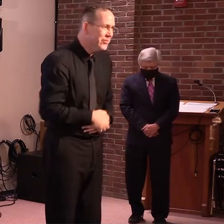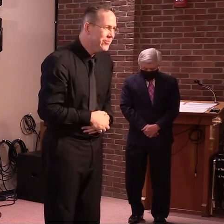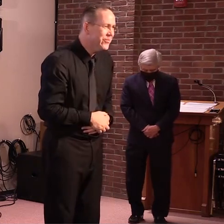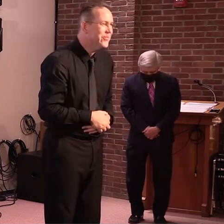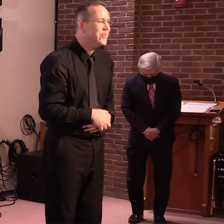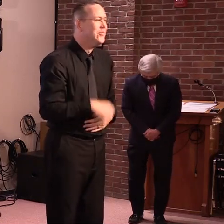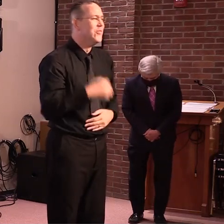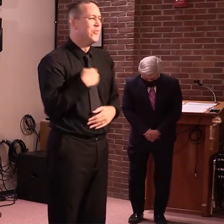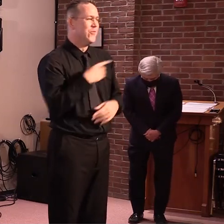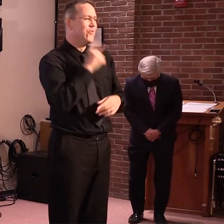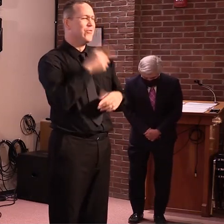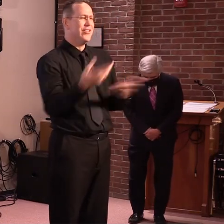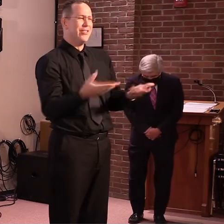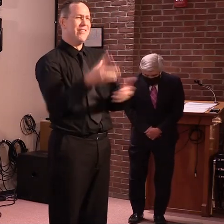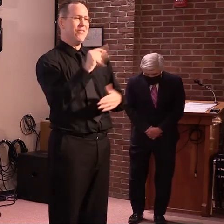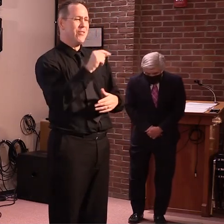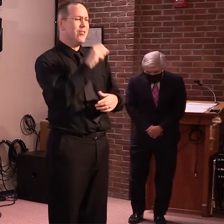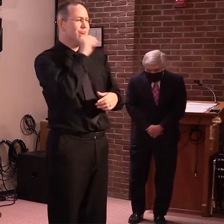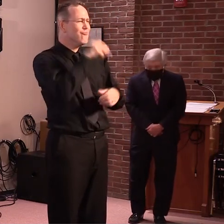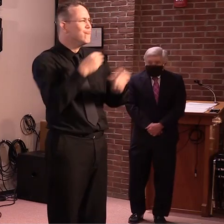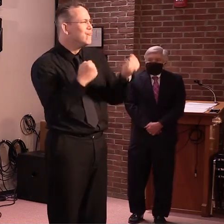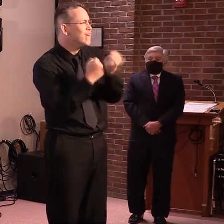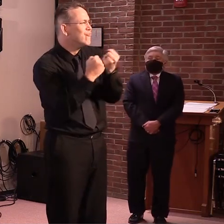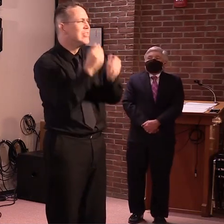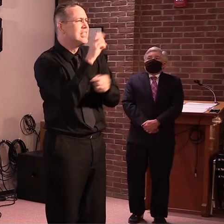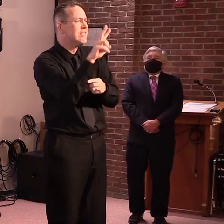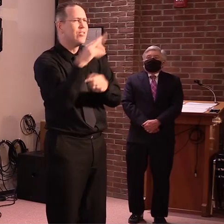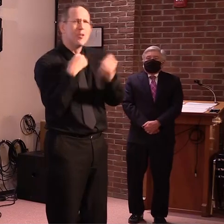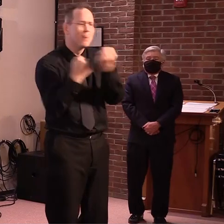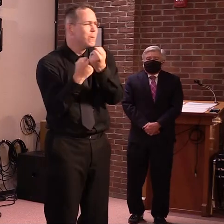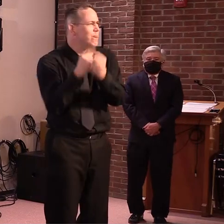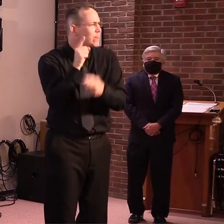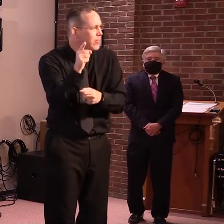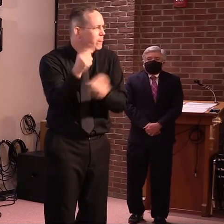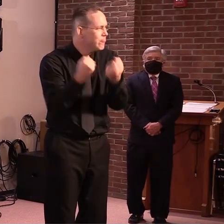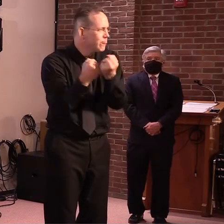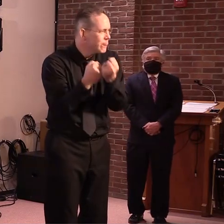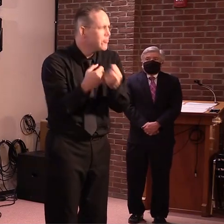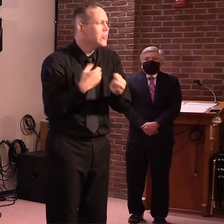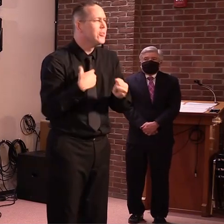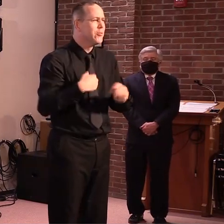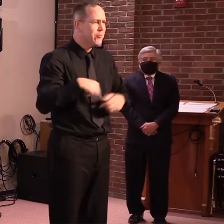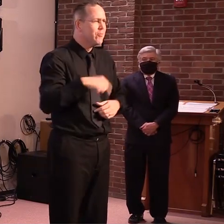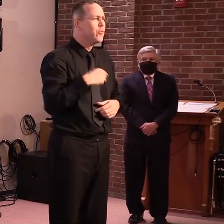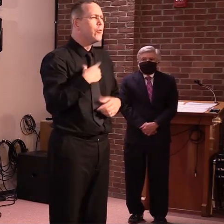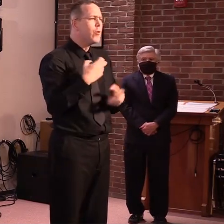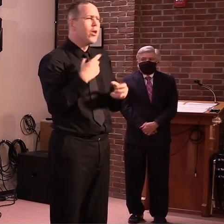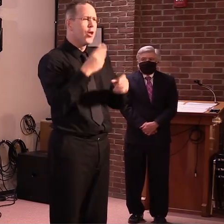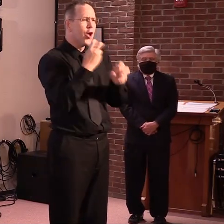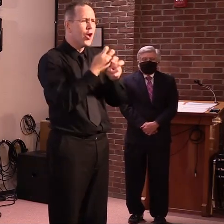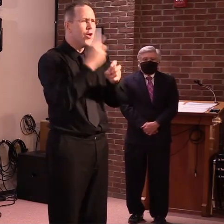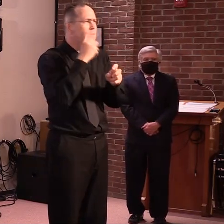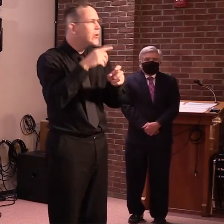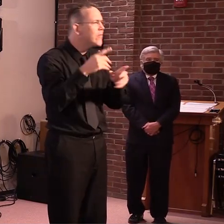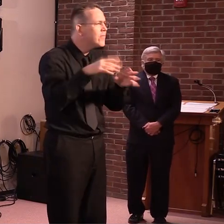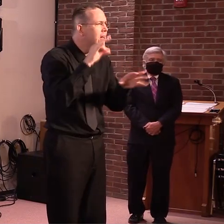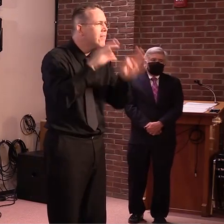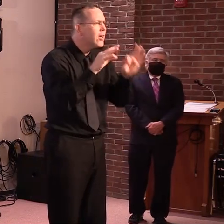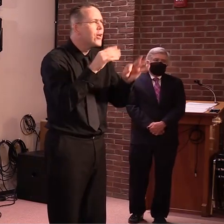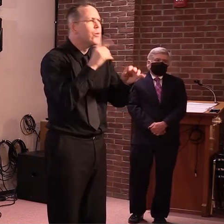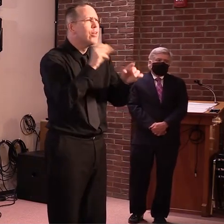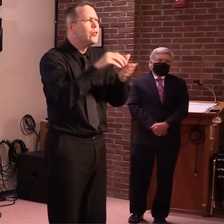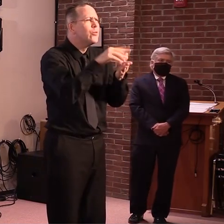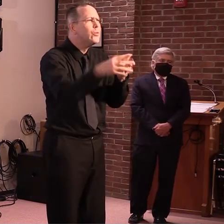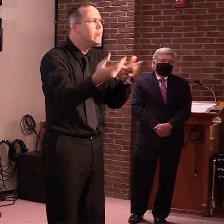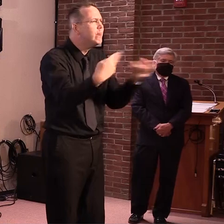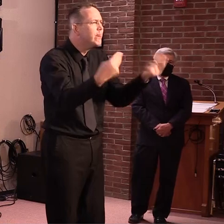and success, and our workforce challenges have been a clear and direct constraint on our underlying economy. We can't afford to leave any talent